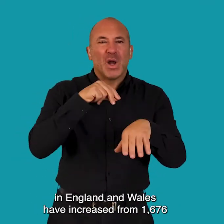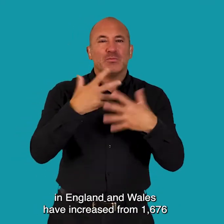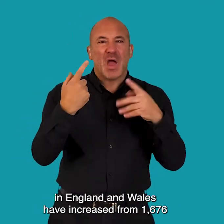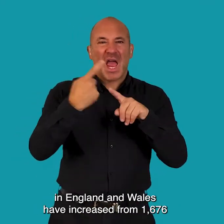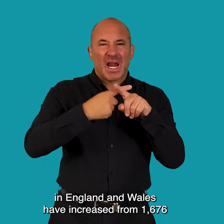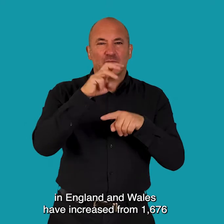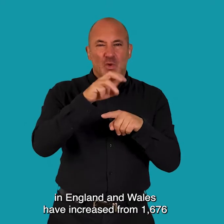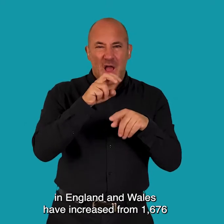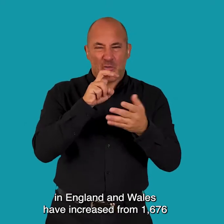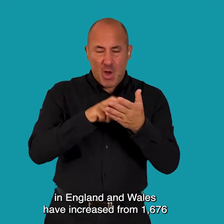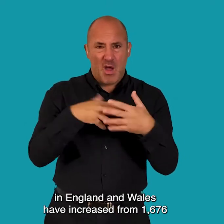Wales have increased from